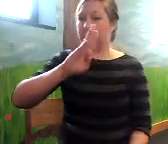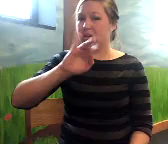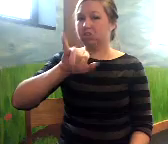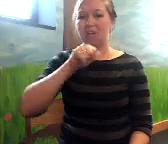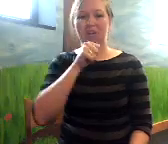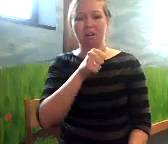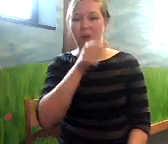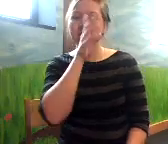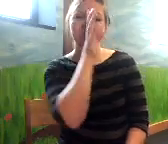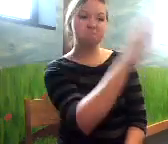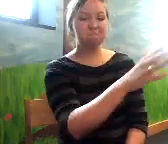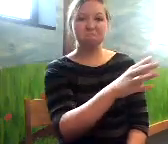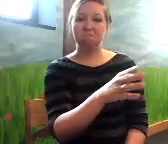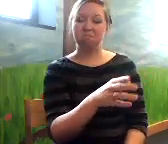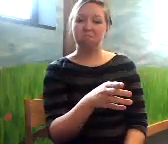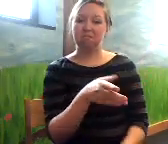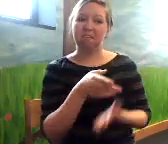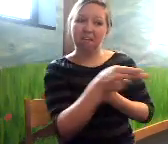approximately 25 American